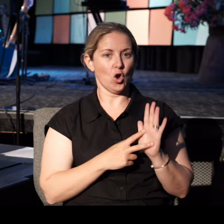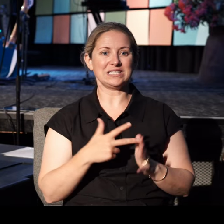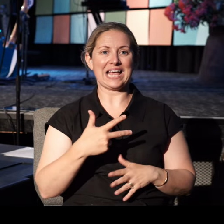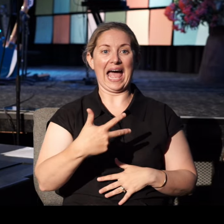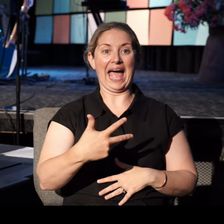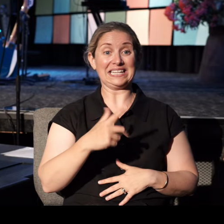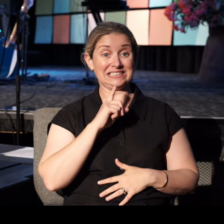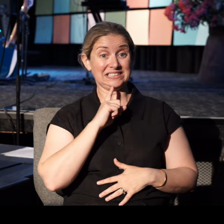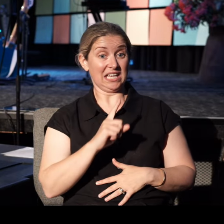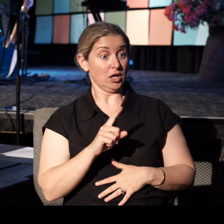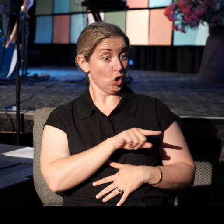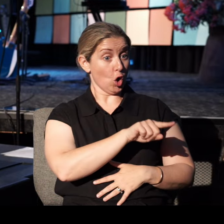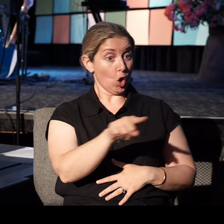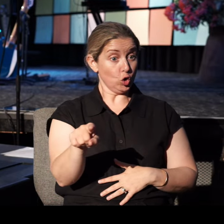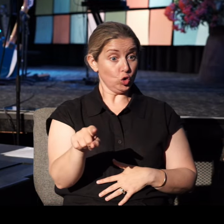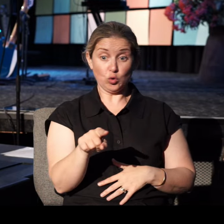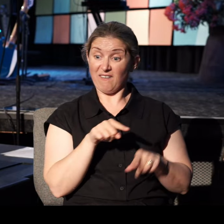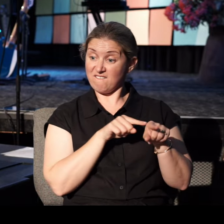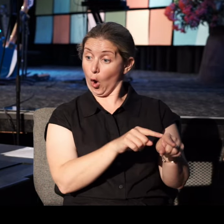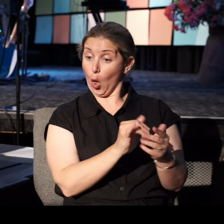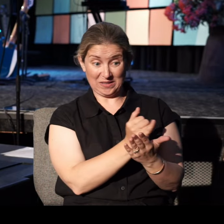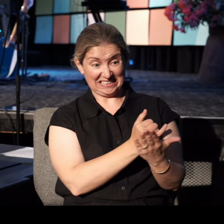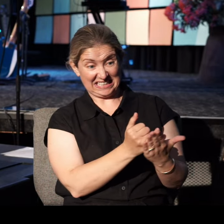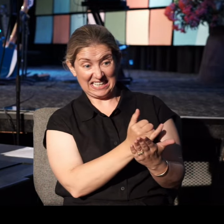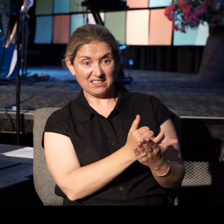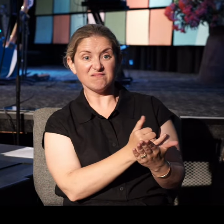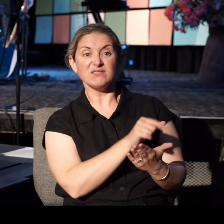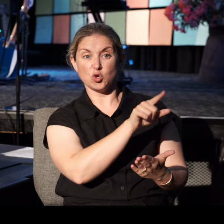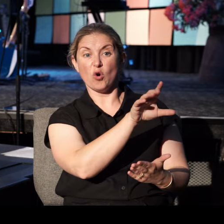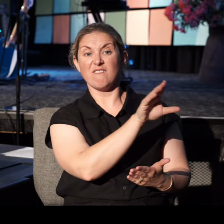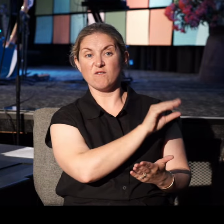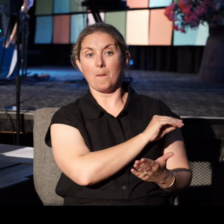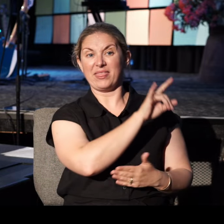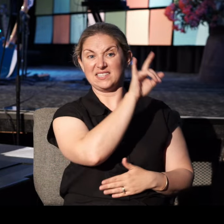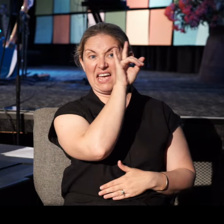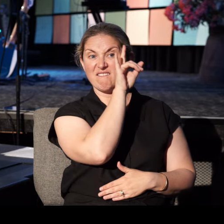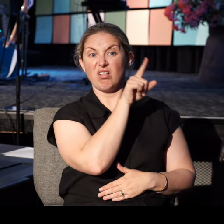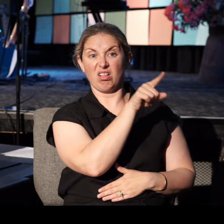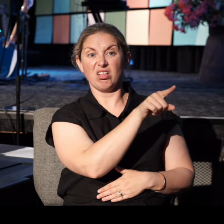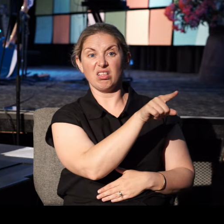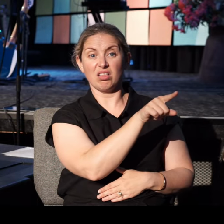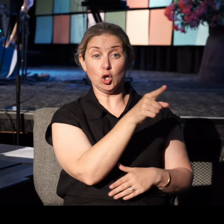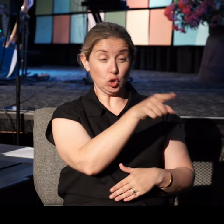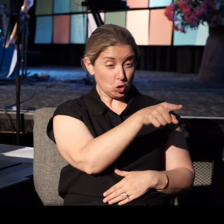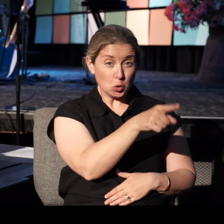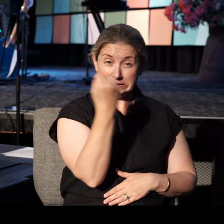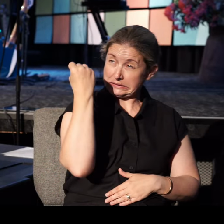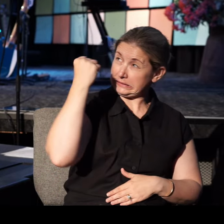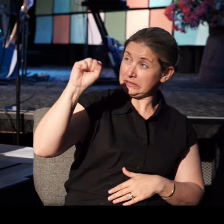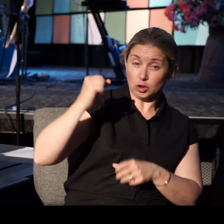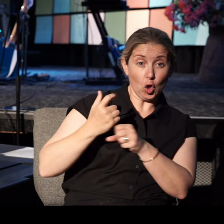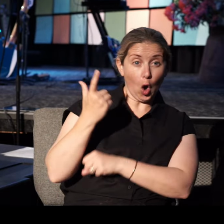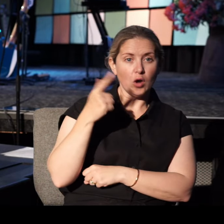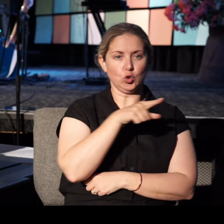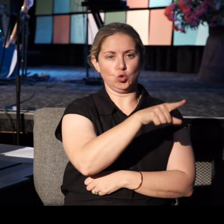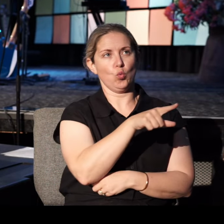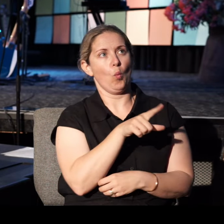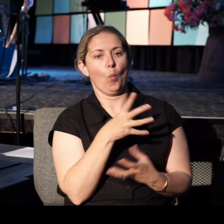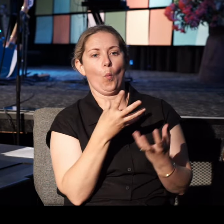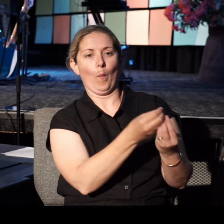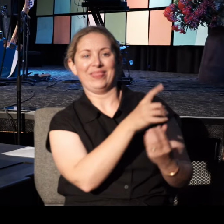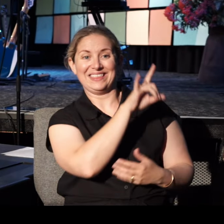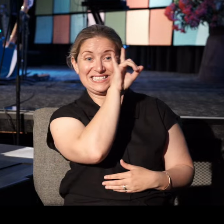the one who does what is sinful is of the devil. The one who lives in rebellion is of the devil, because the devil has been rebelling from the